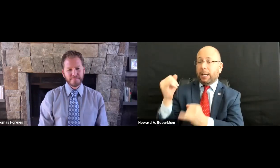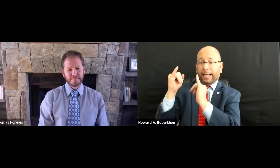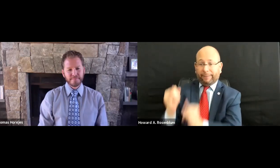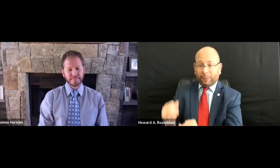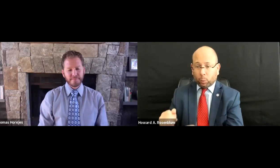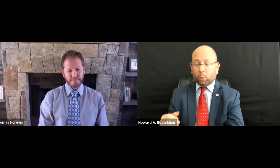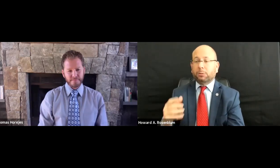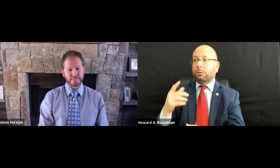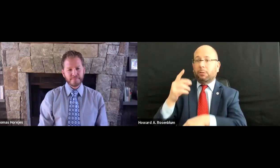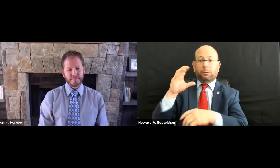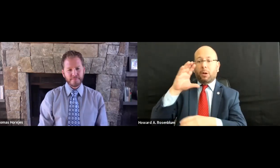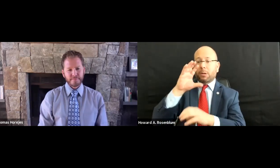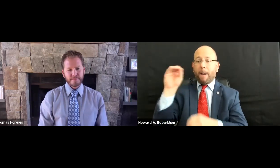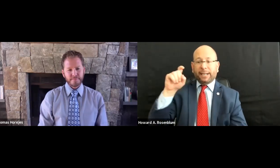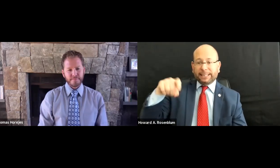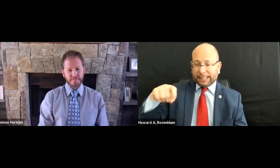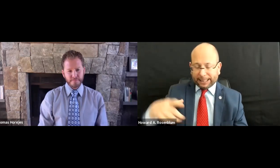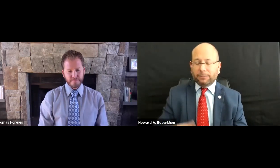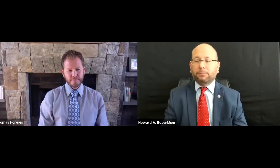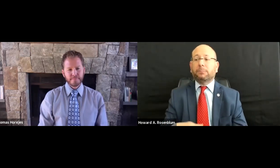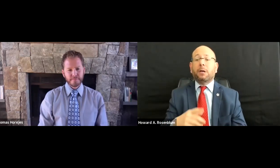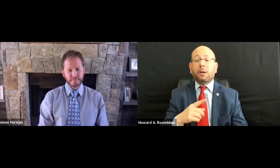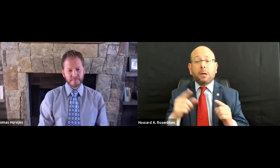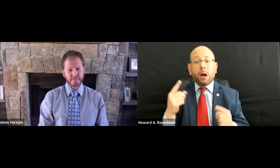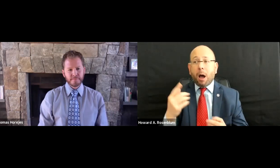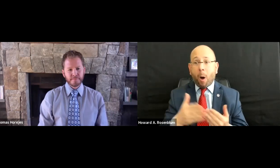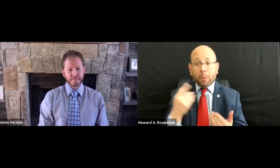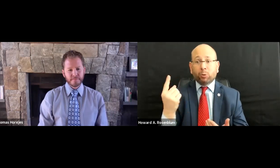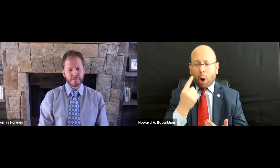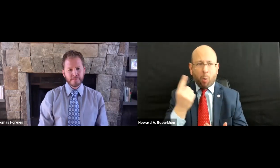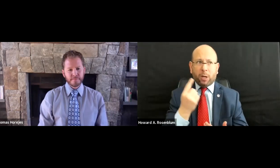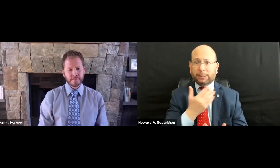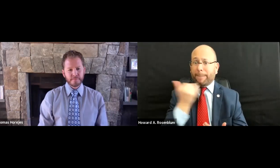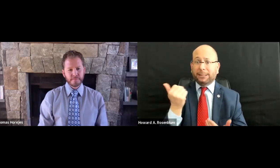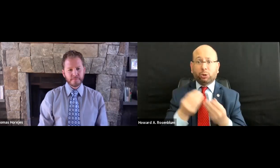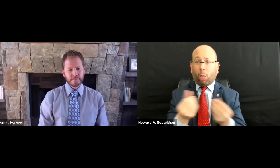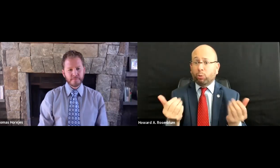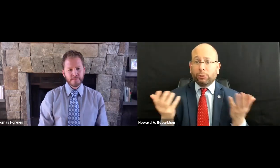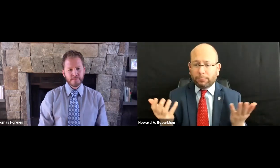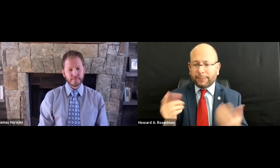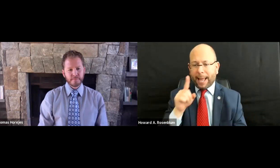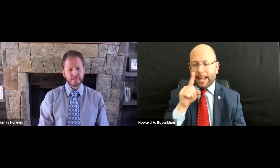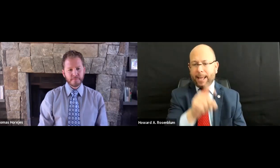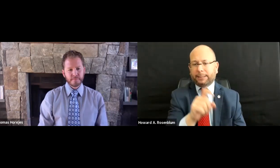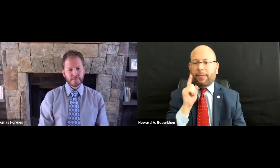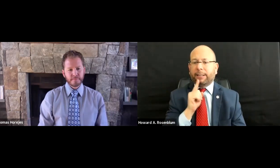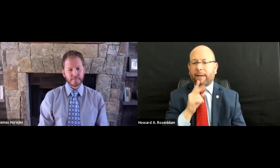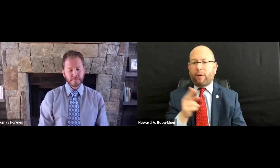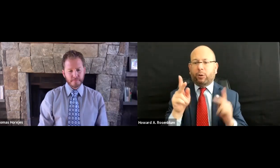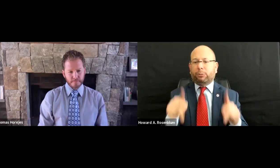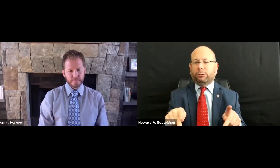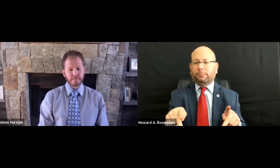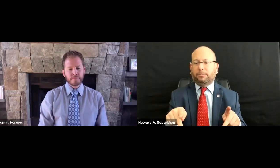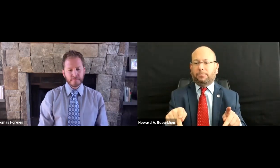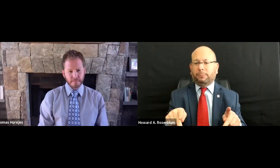depending on the type of the work, the skills involved, and the individual, as well as what the company needs. So the best solution